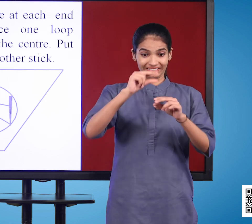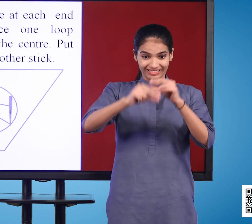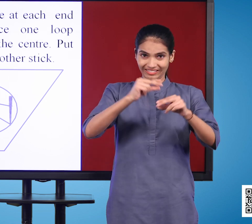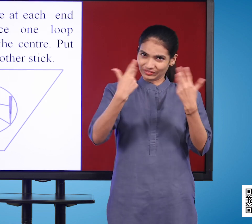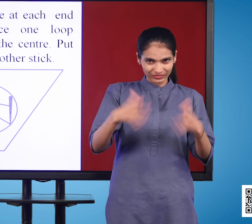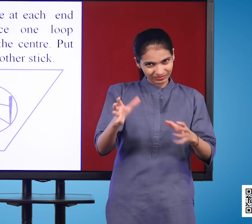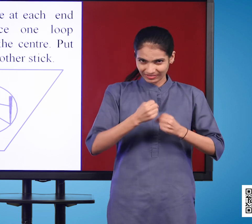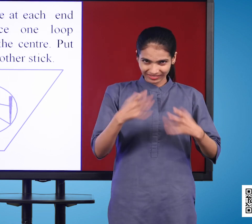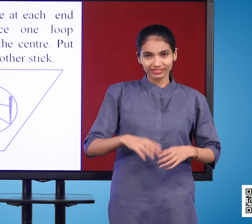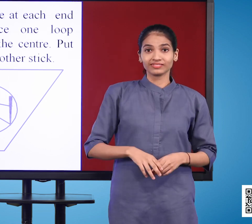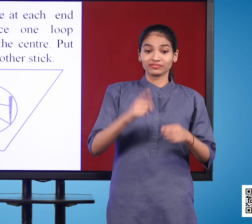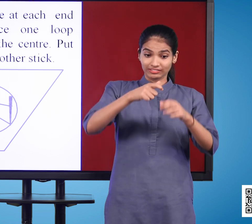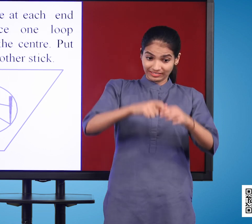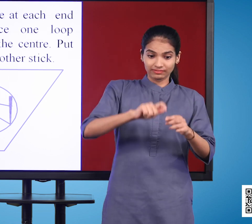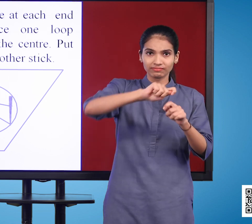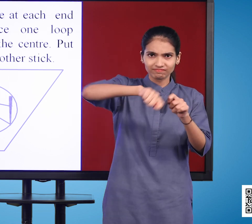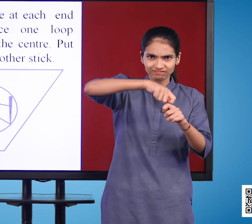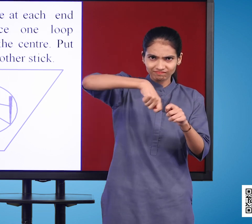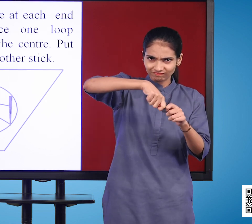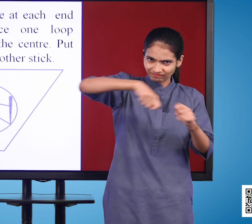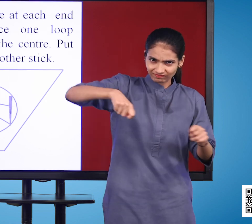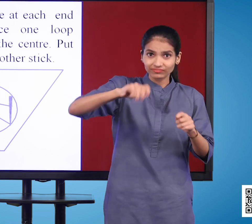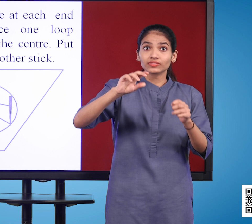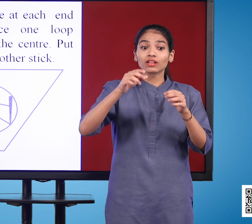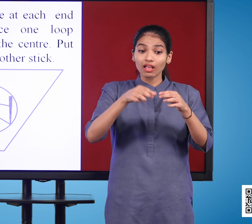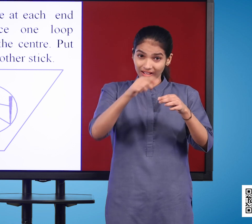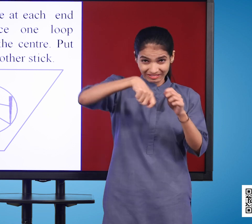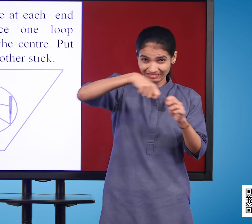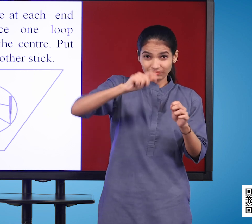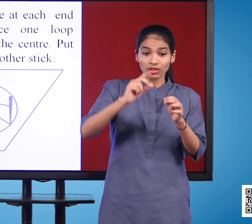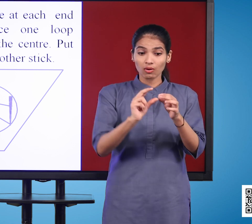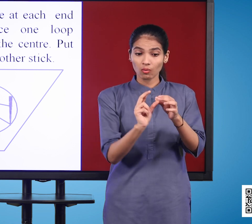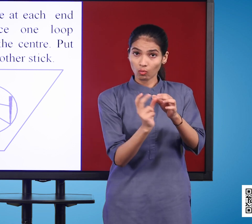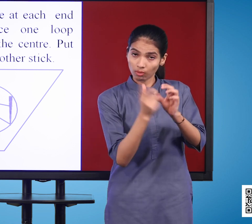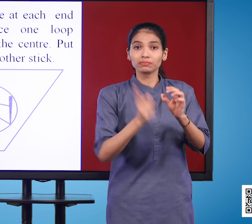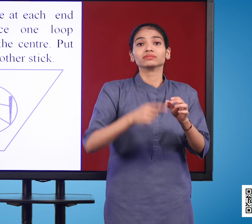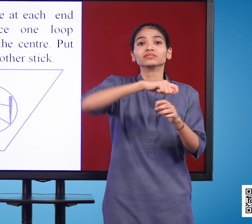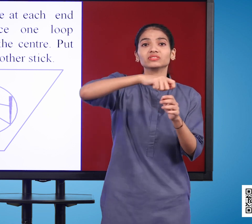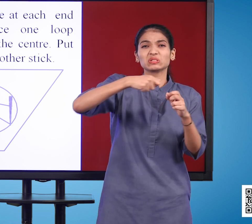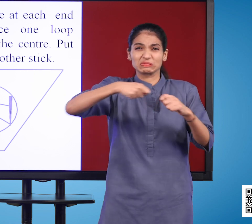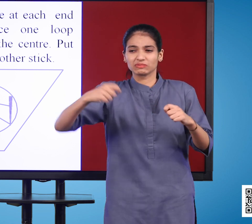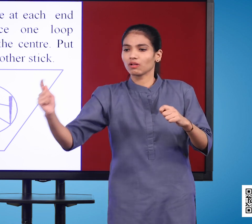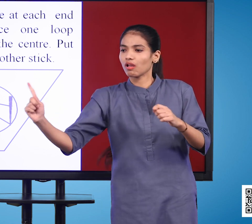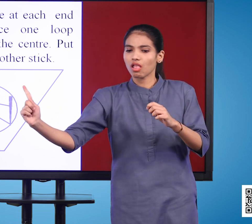Form 2 loops, one at each end of the rope. Place 1 loop around the stick at the